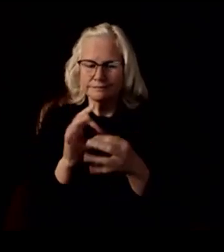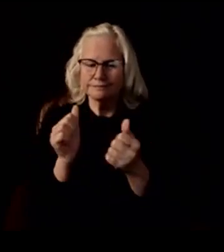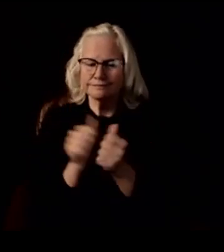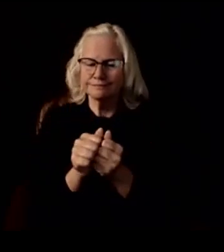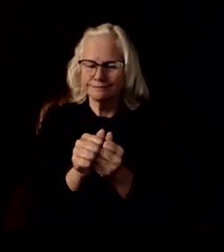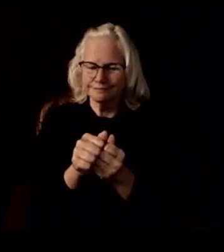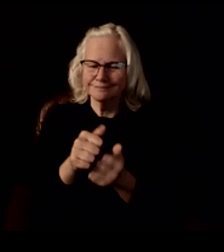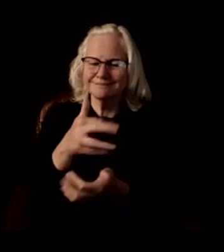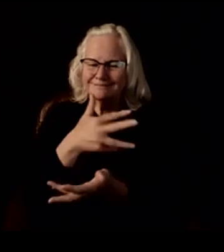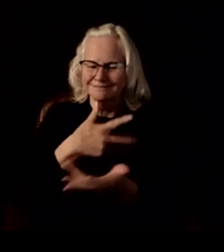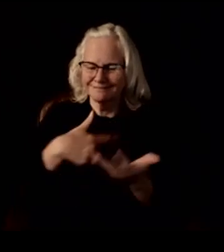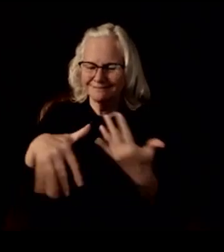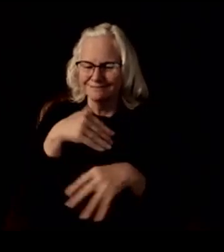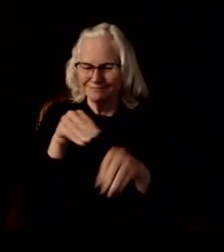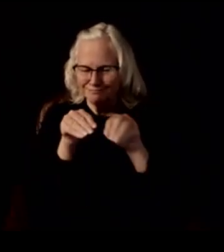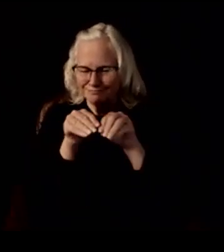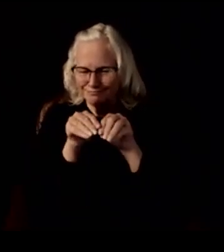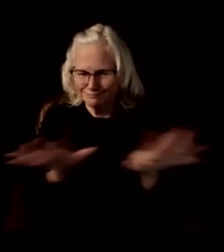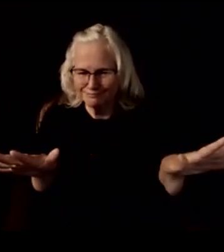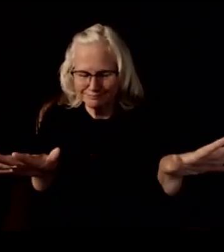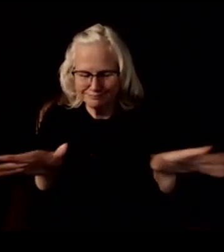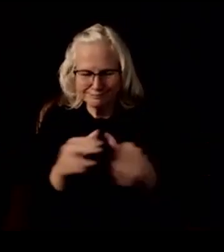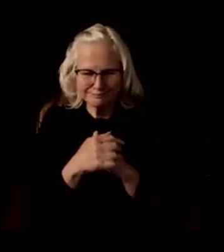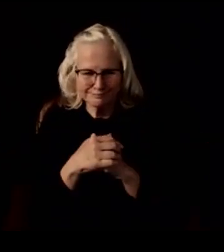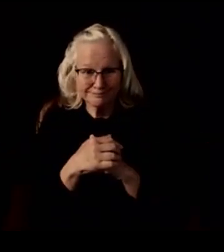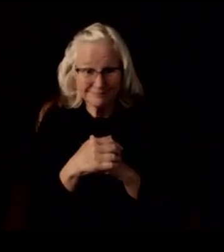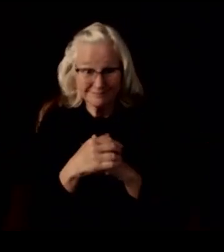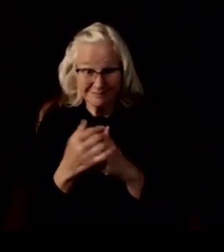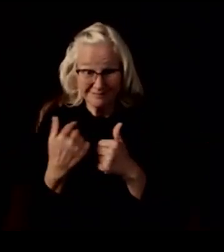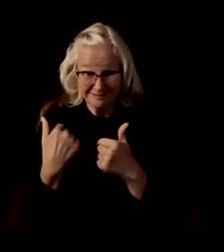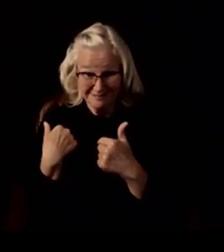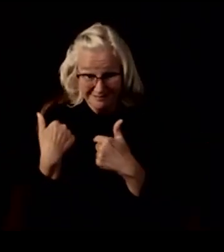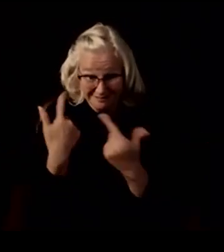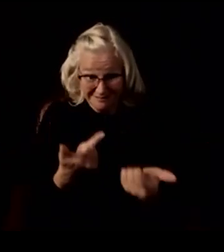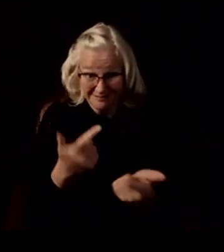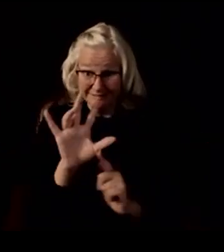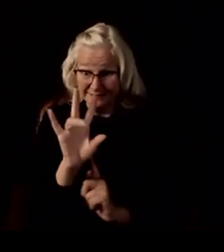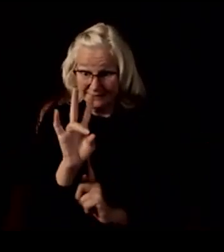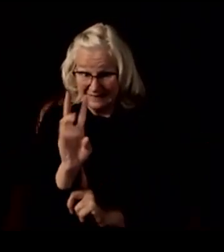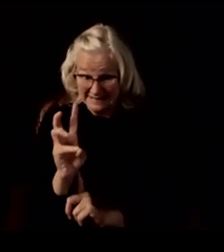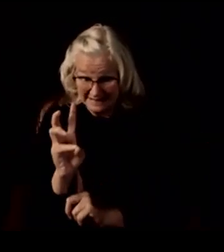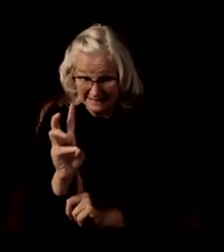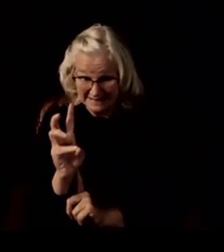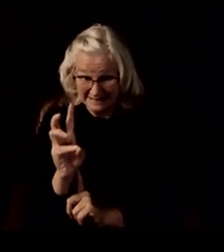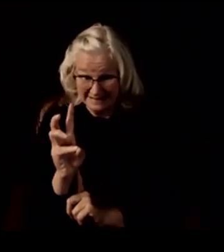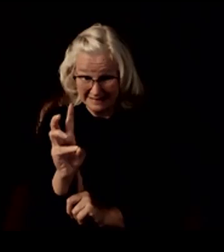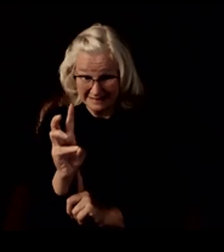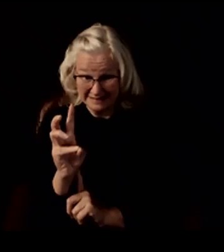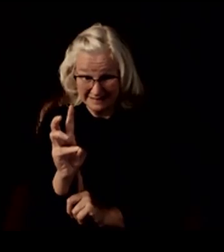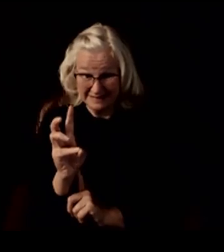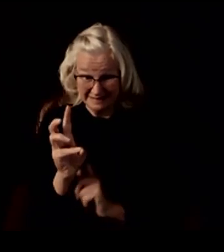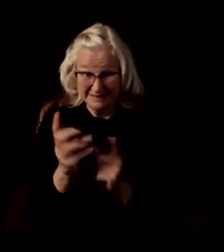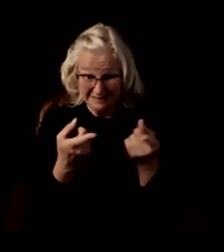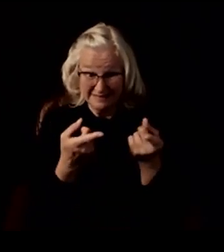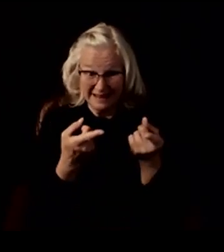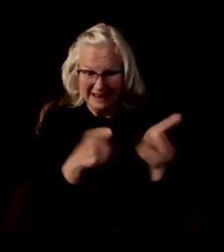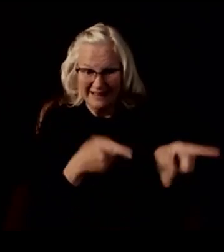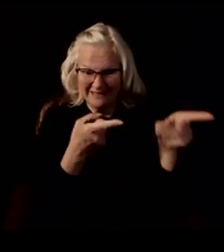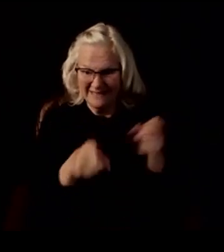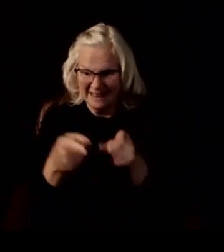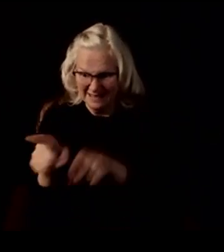76 social outbreaks to date with 562 people affected, and we're continuing to see that as